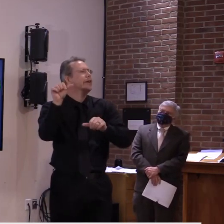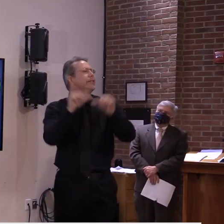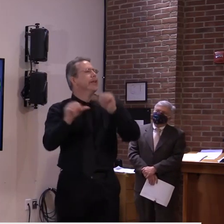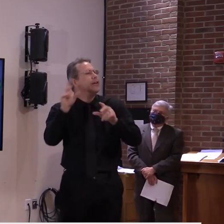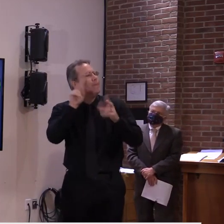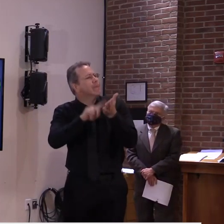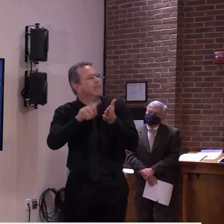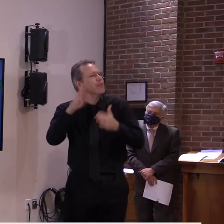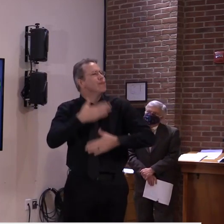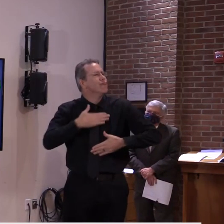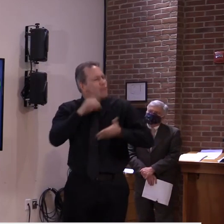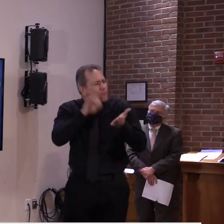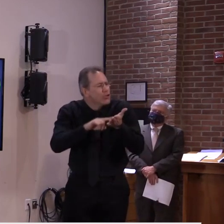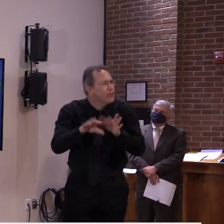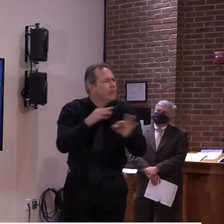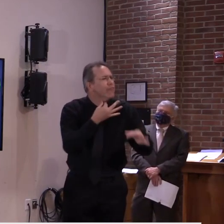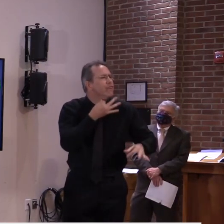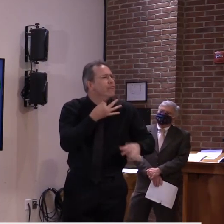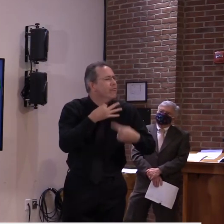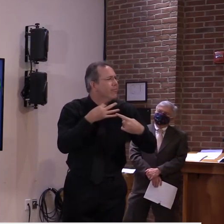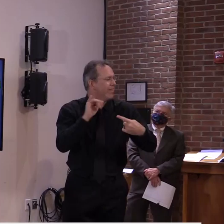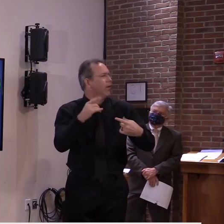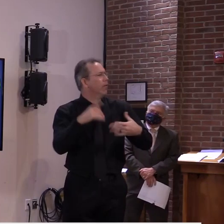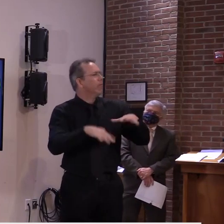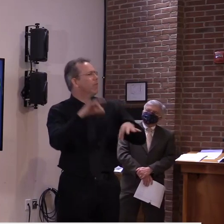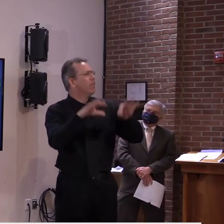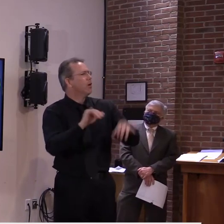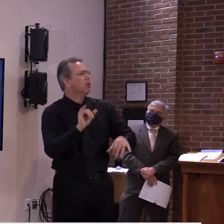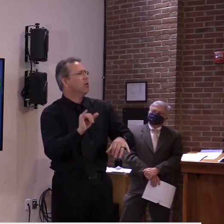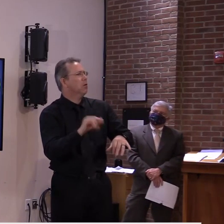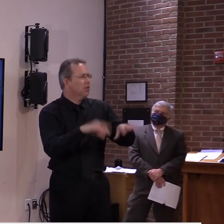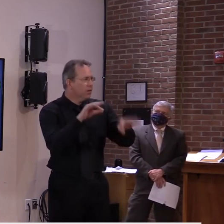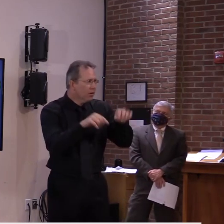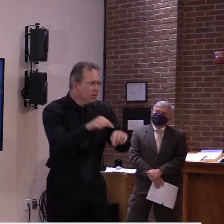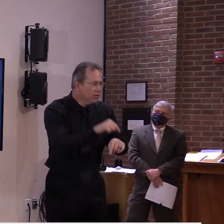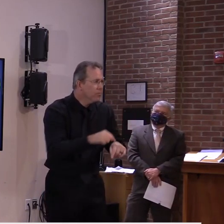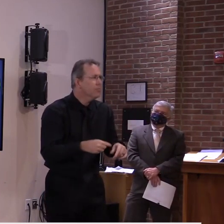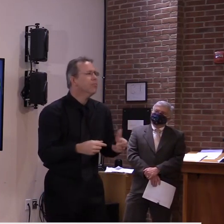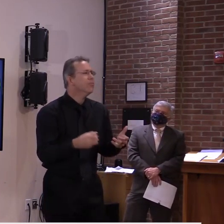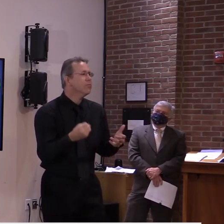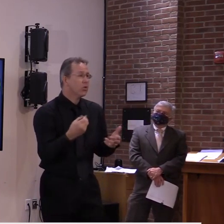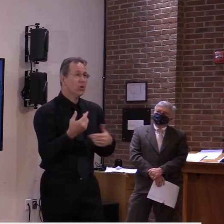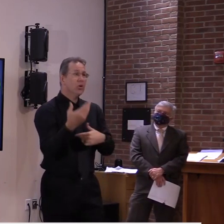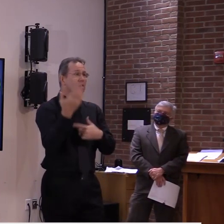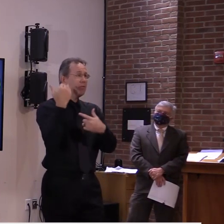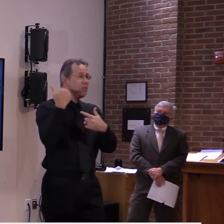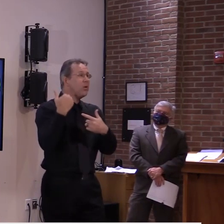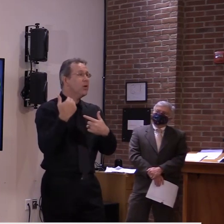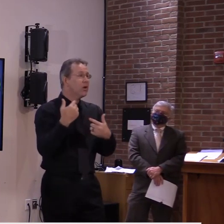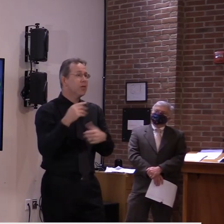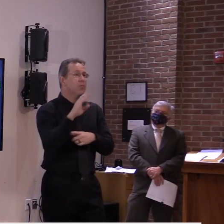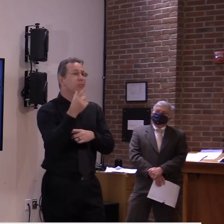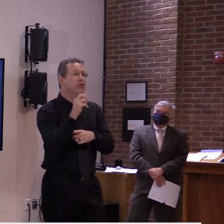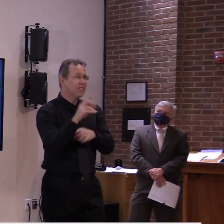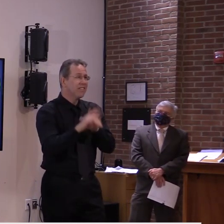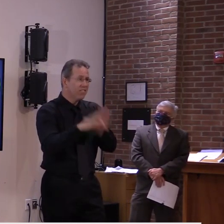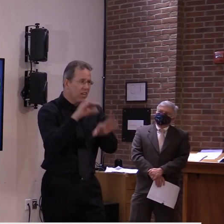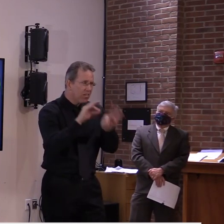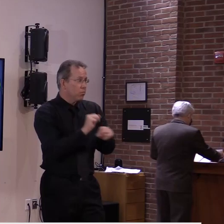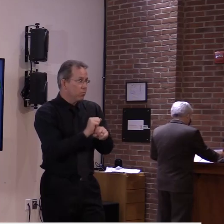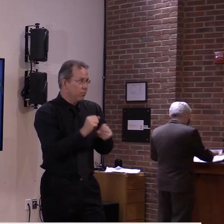lot of correlation at some of the other times that there have been peaks and valleys in the data. This one looks so dramatic that we